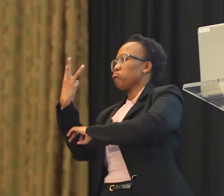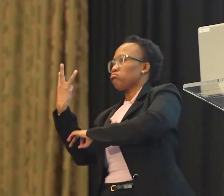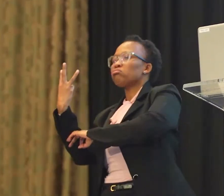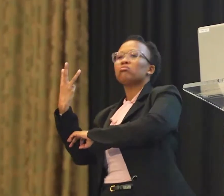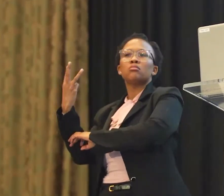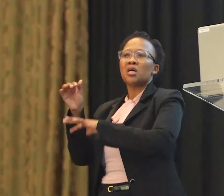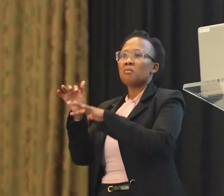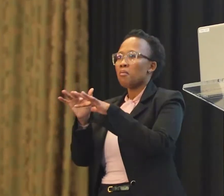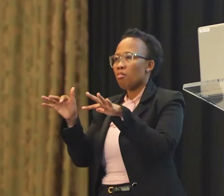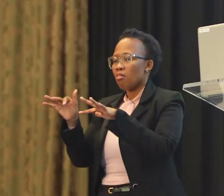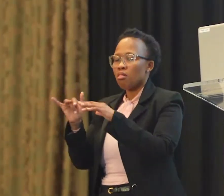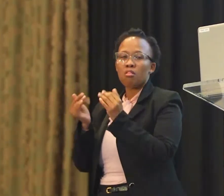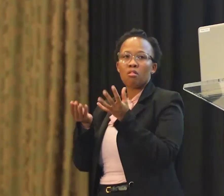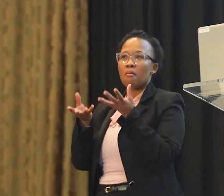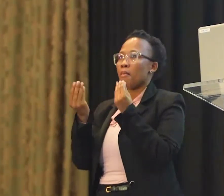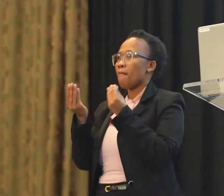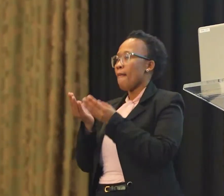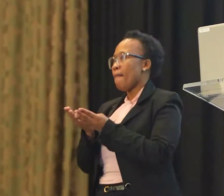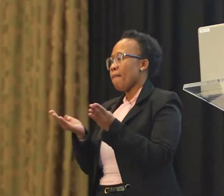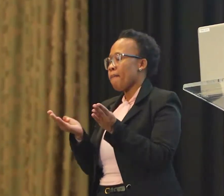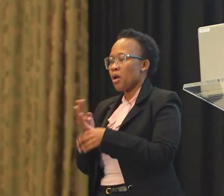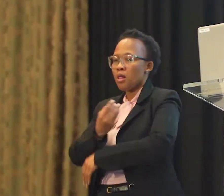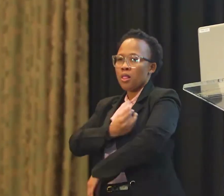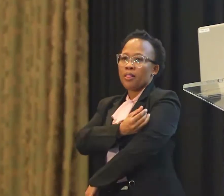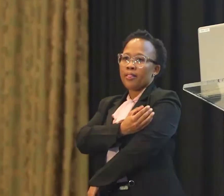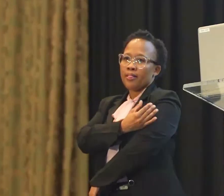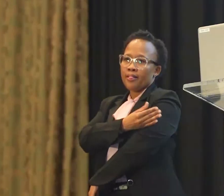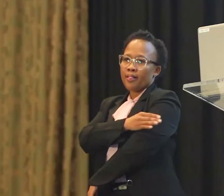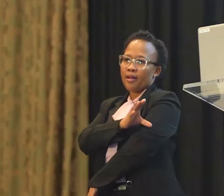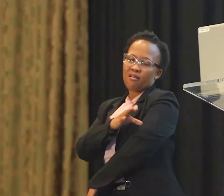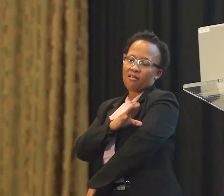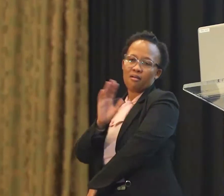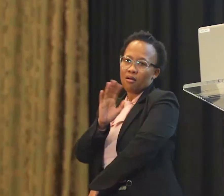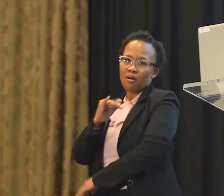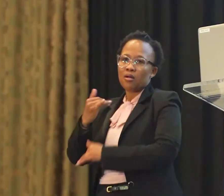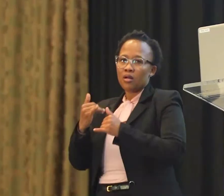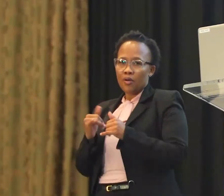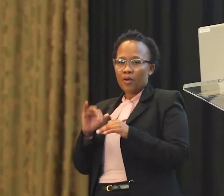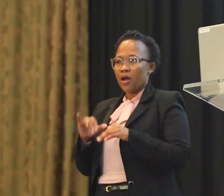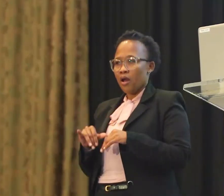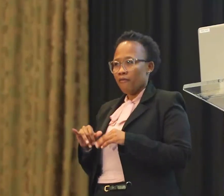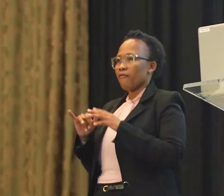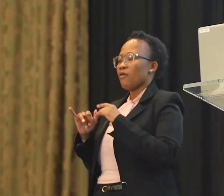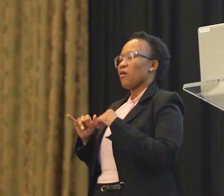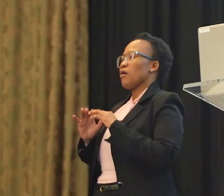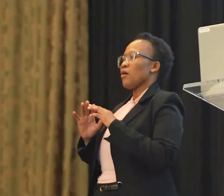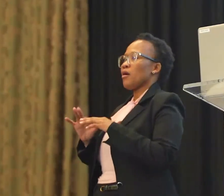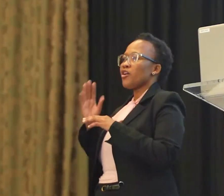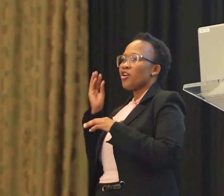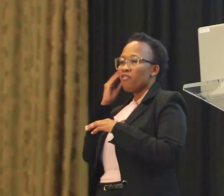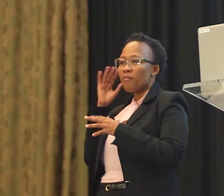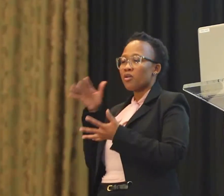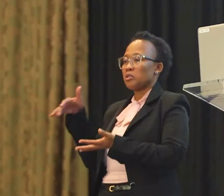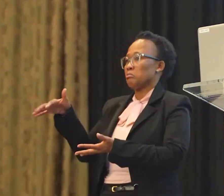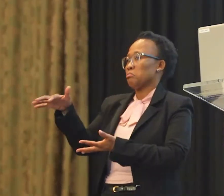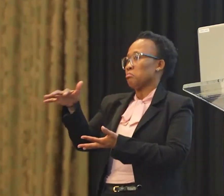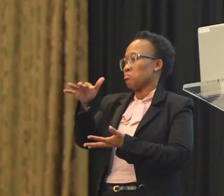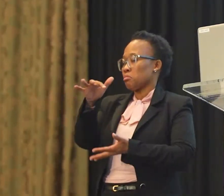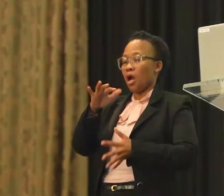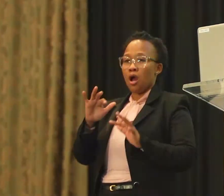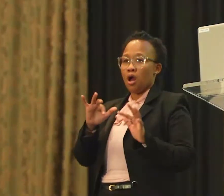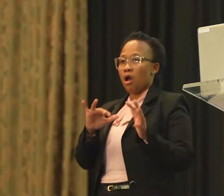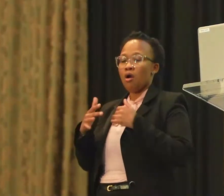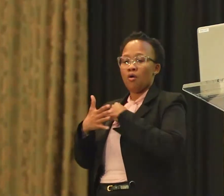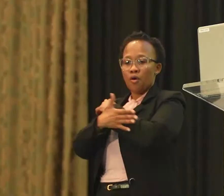So we run an annual key population data collection drive where we go across the country